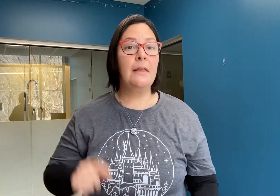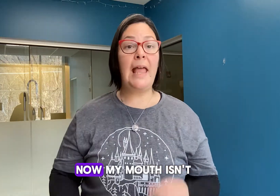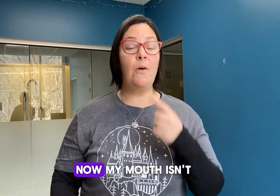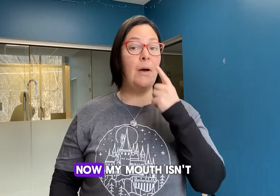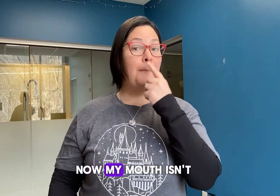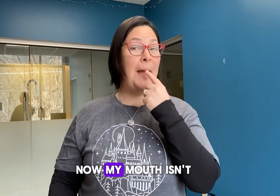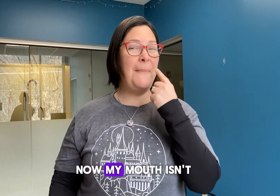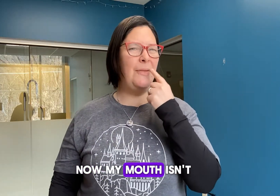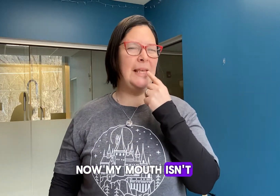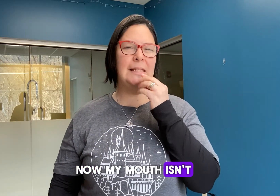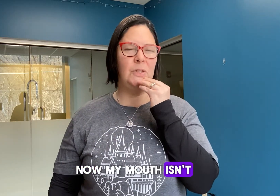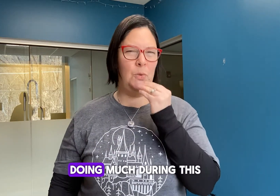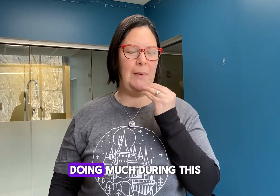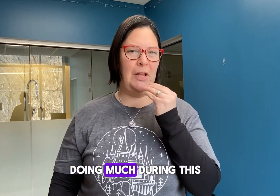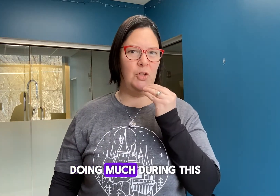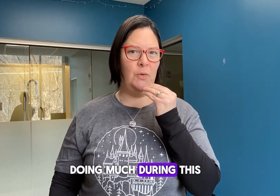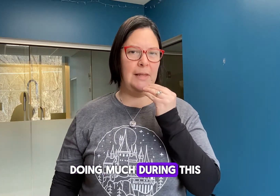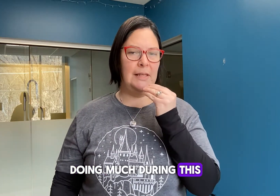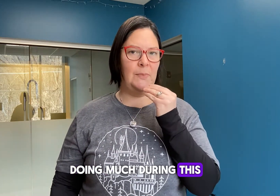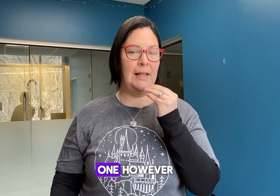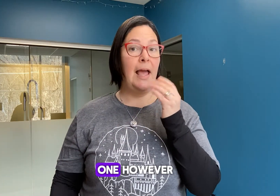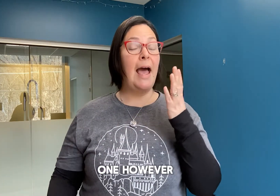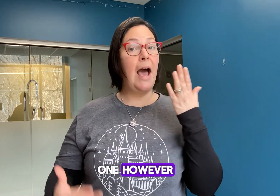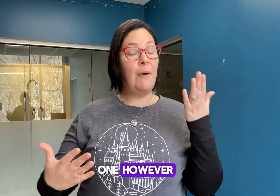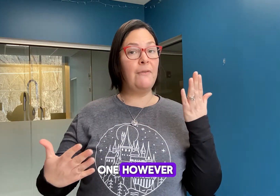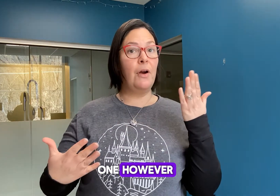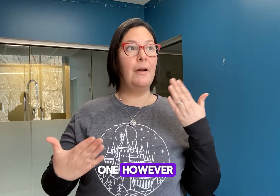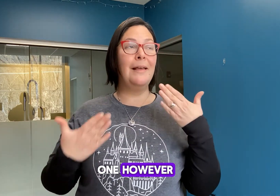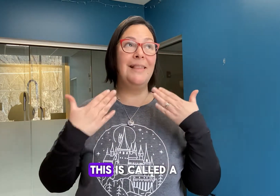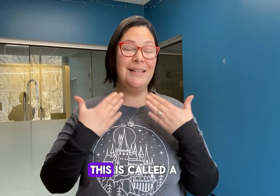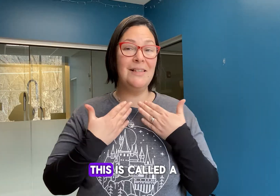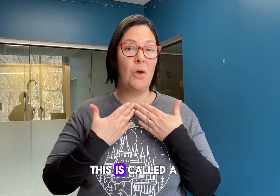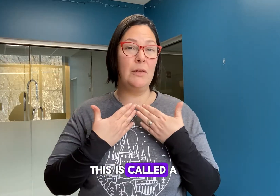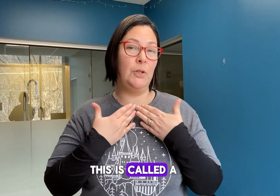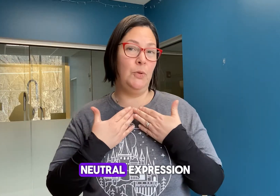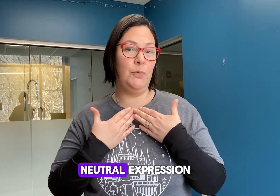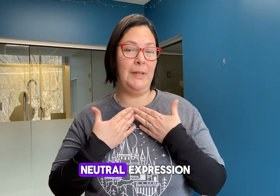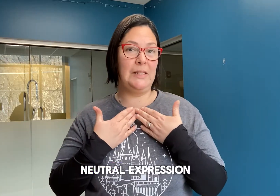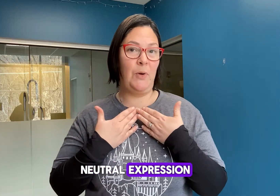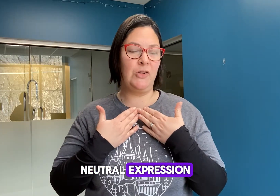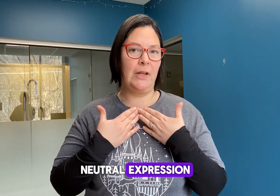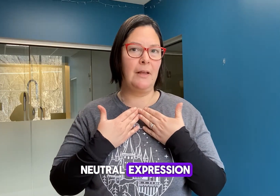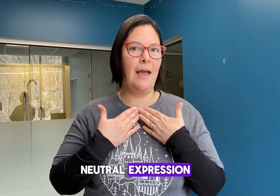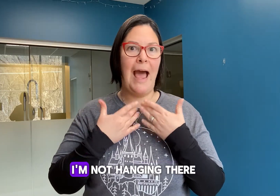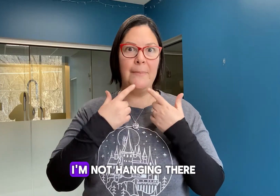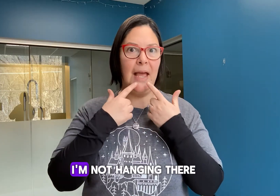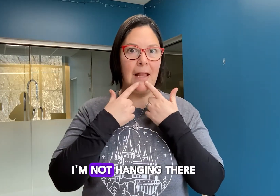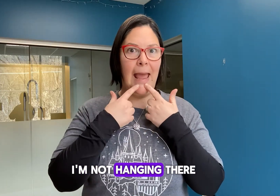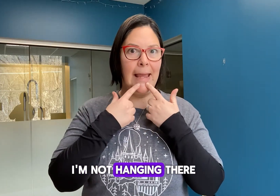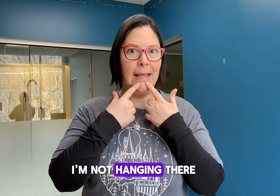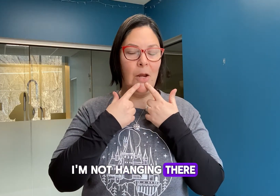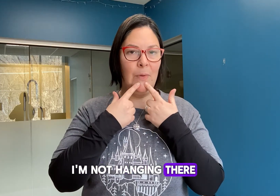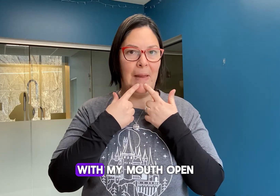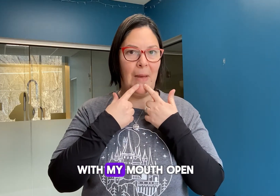Now, my mouth isn't doing much during this one. However, this is called a neutral expression. I'm not hanging there with my mouth